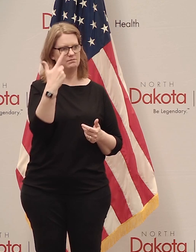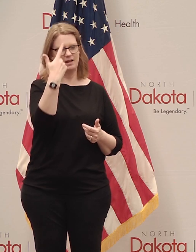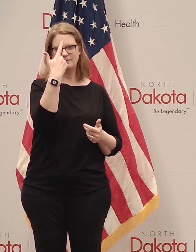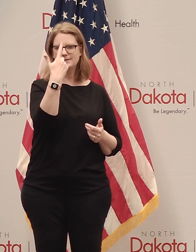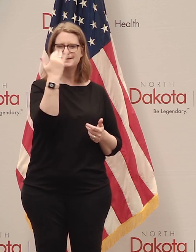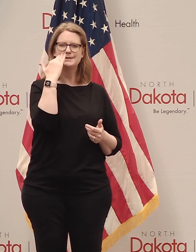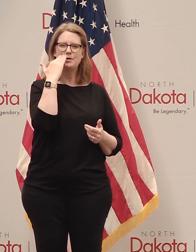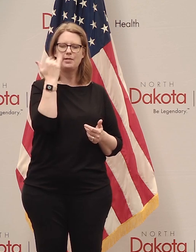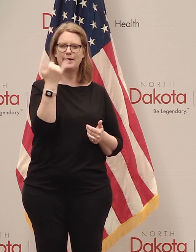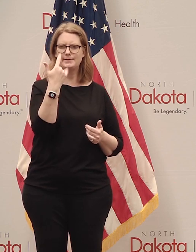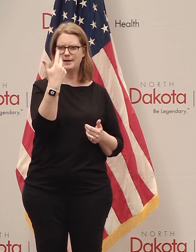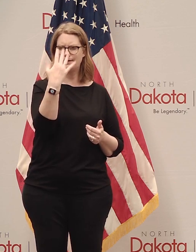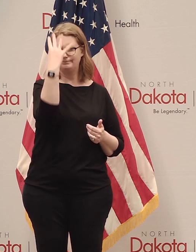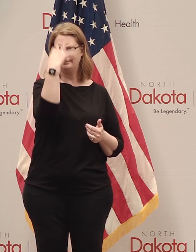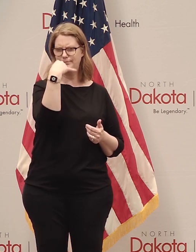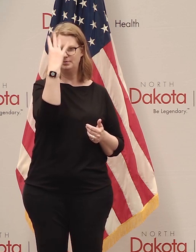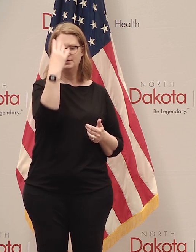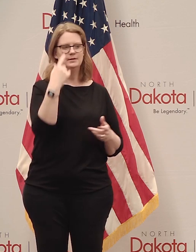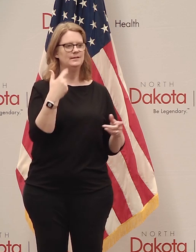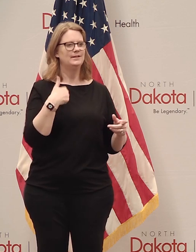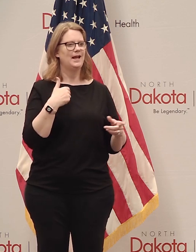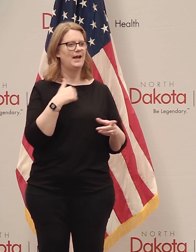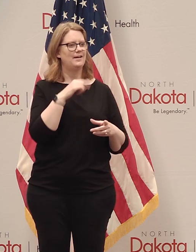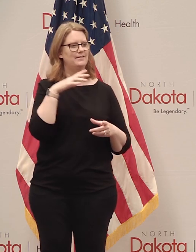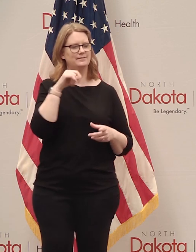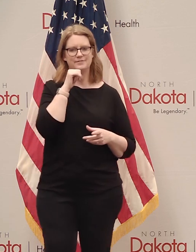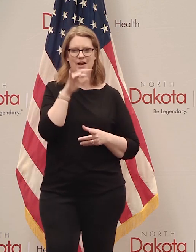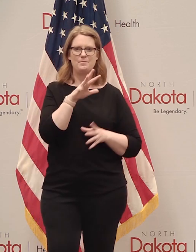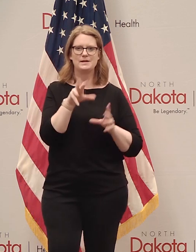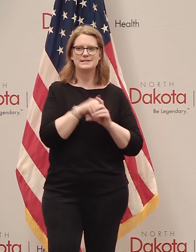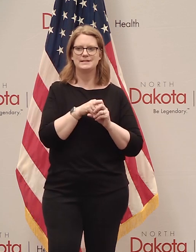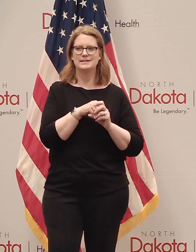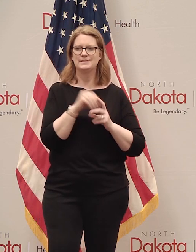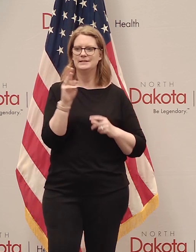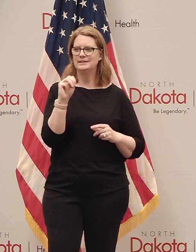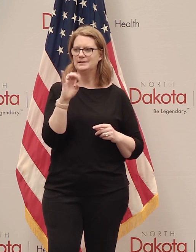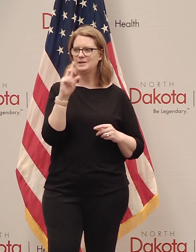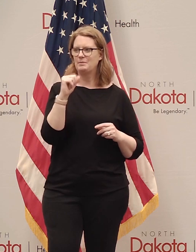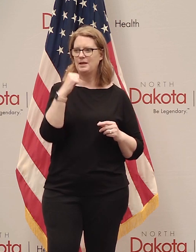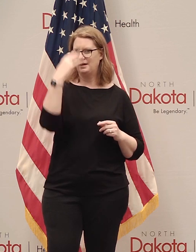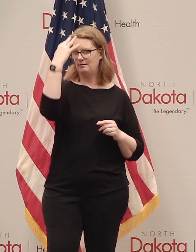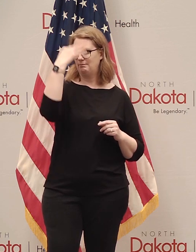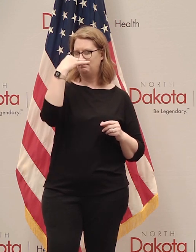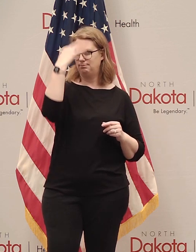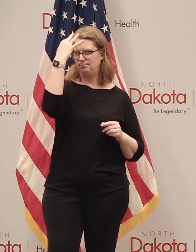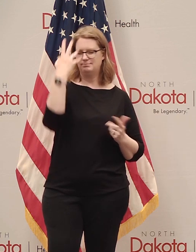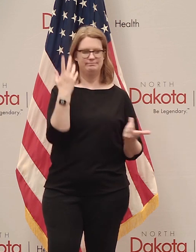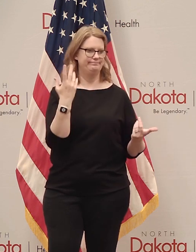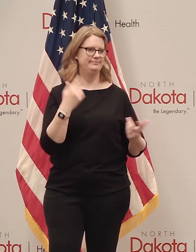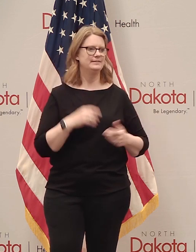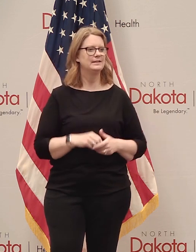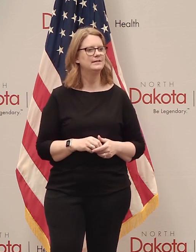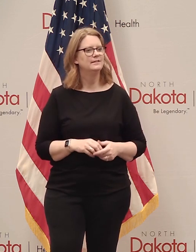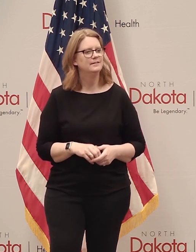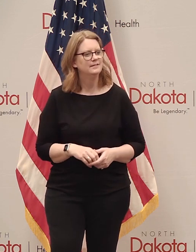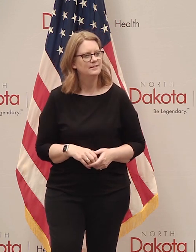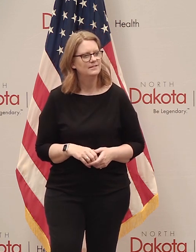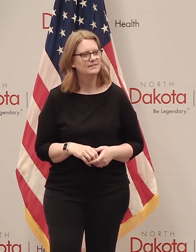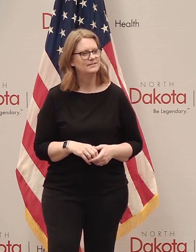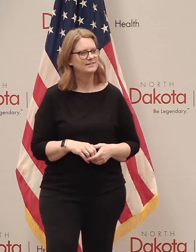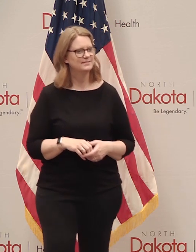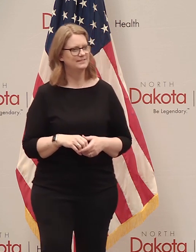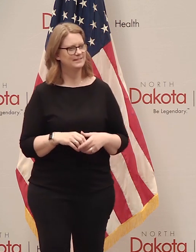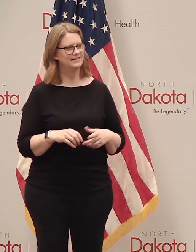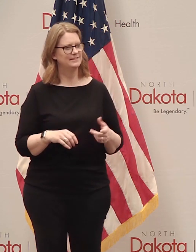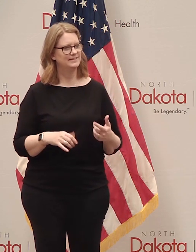I haven't been participated in the media temperature check policy or practice, but are they